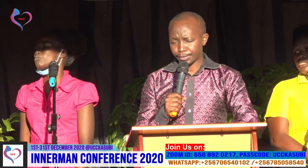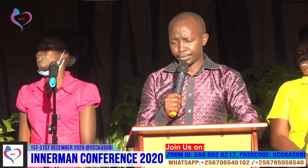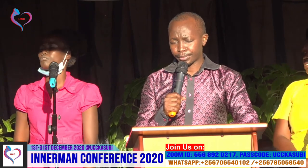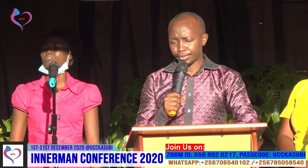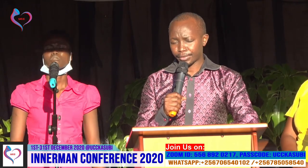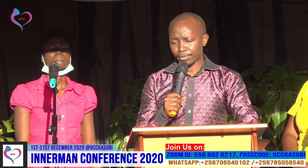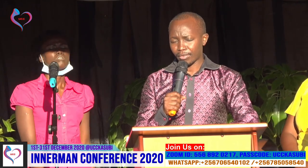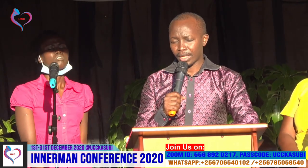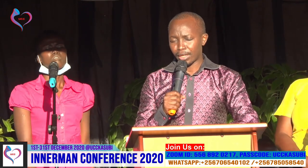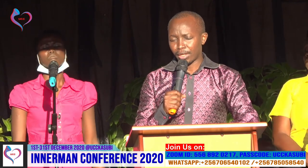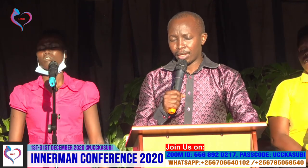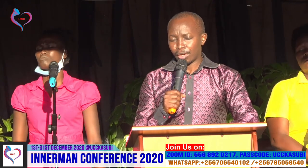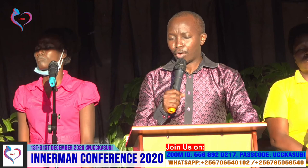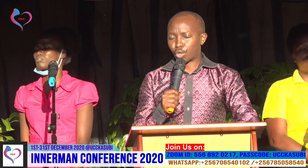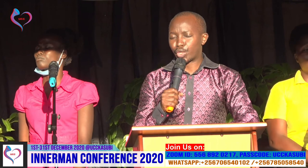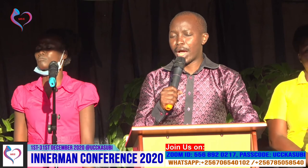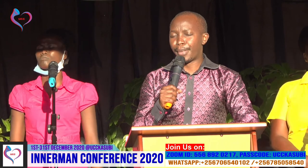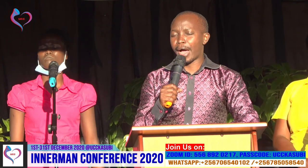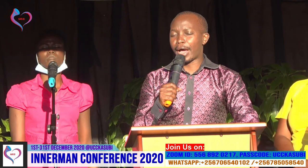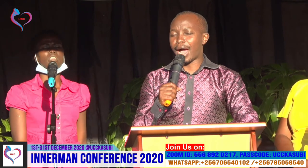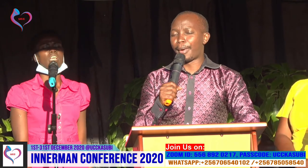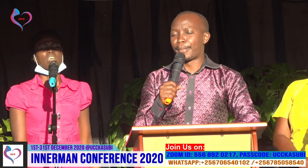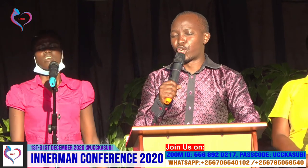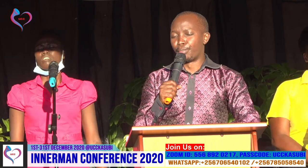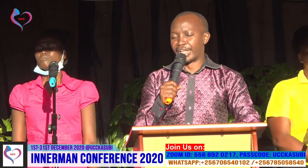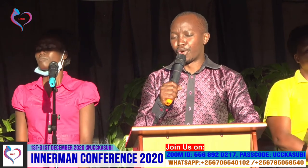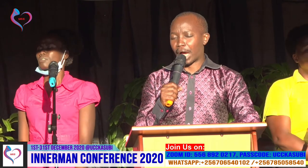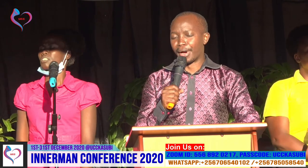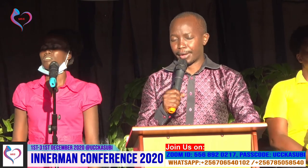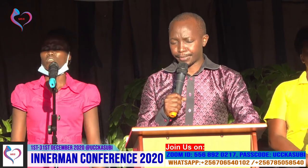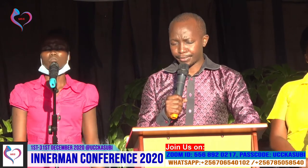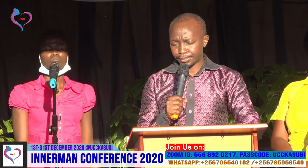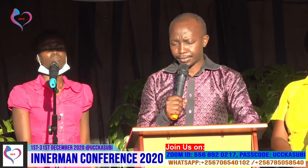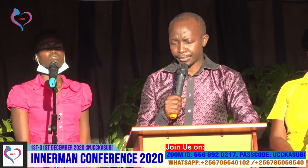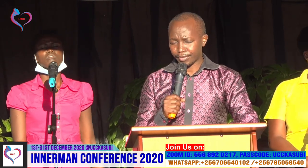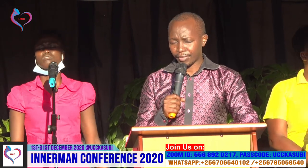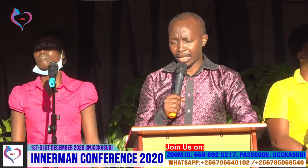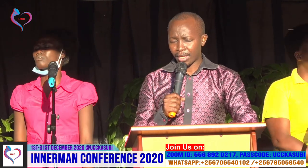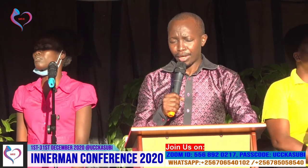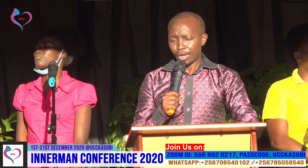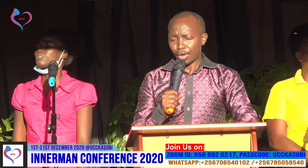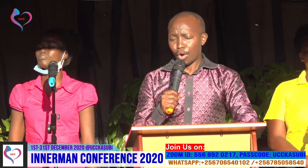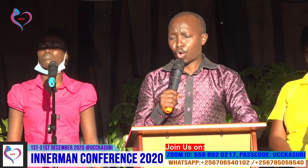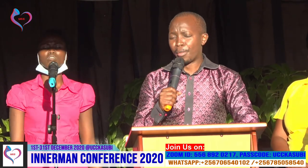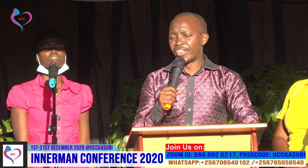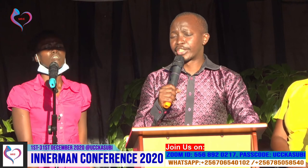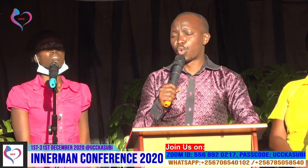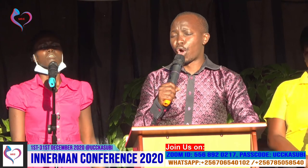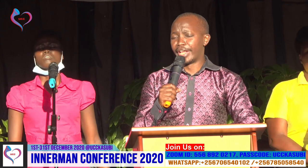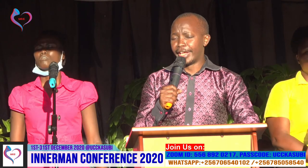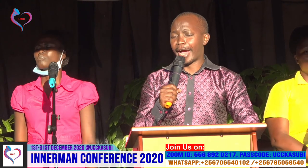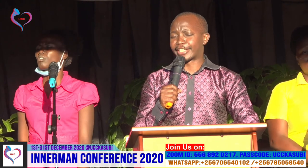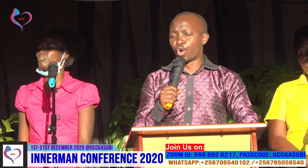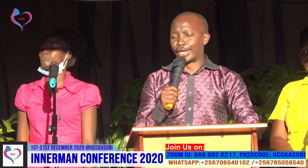sometimes you ask ourselves whether you understand what we are going through. Help us as we are putting on our flesh.